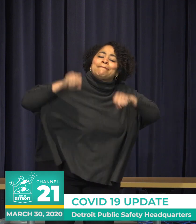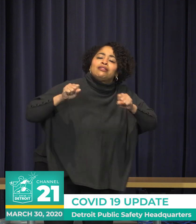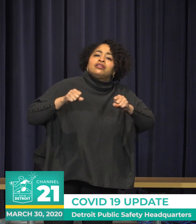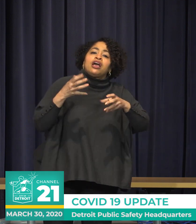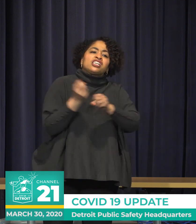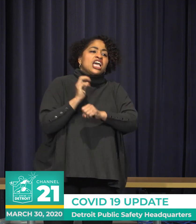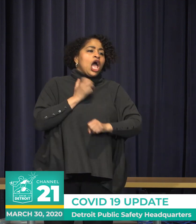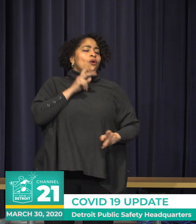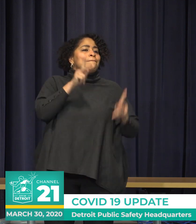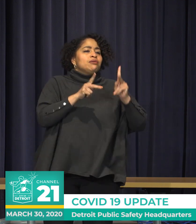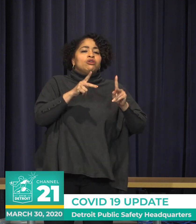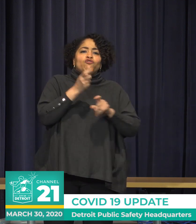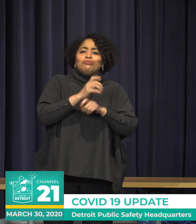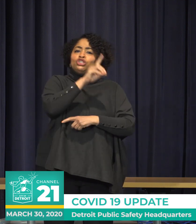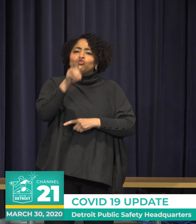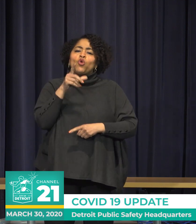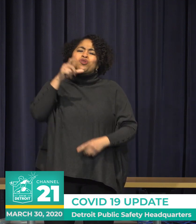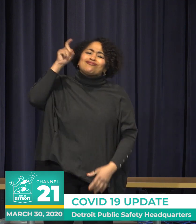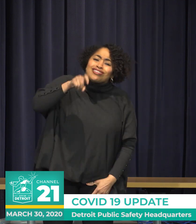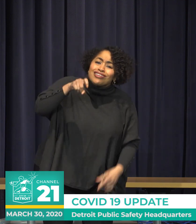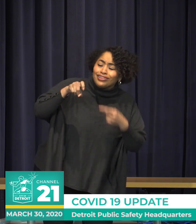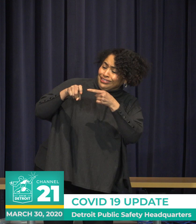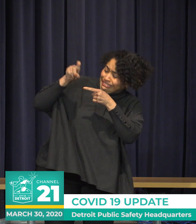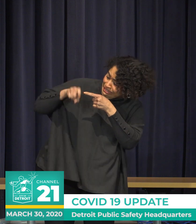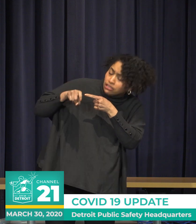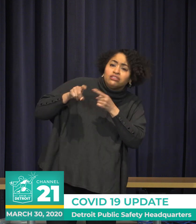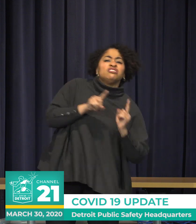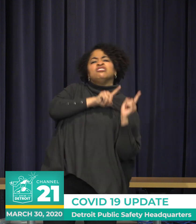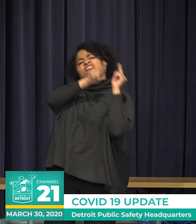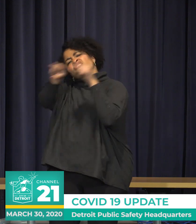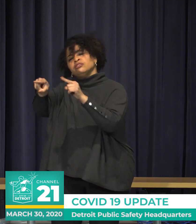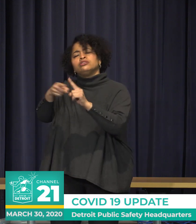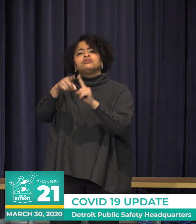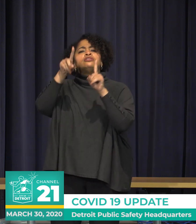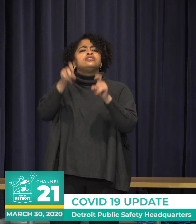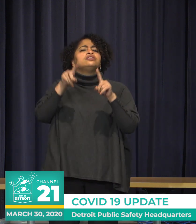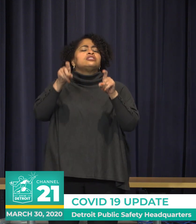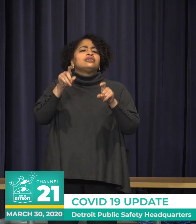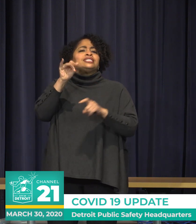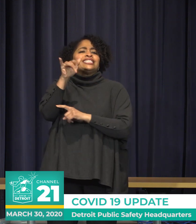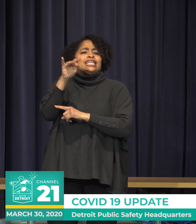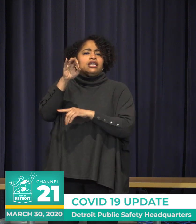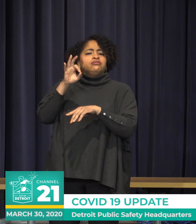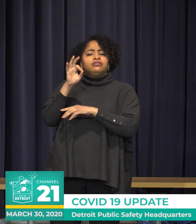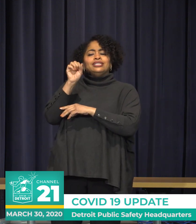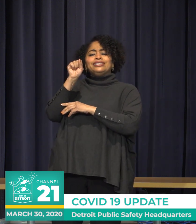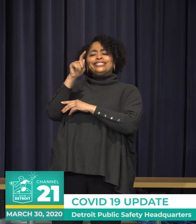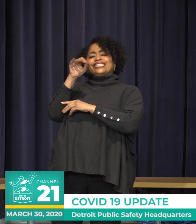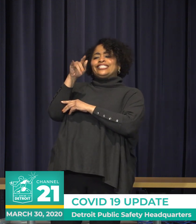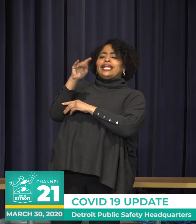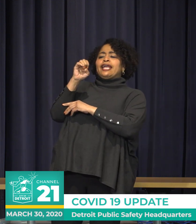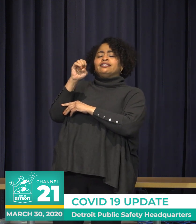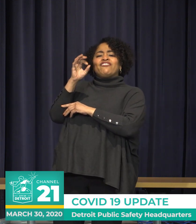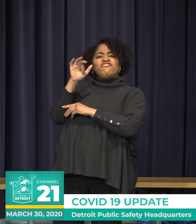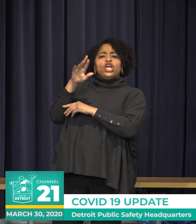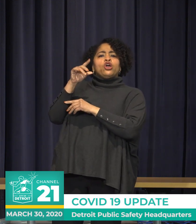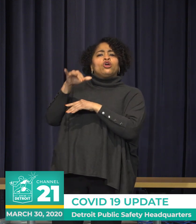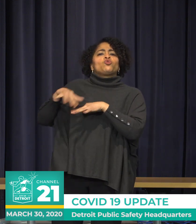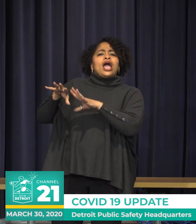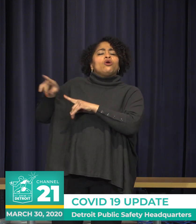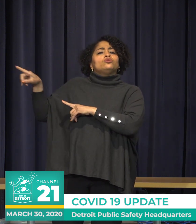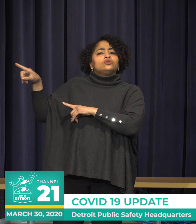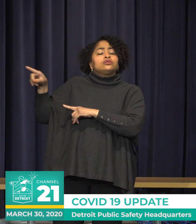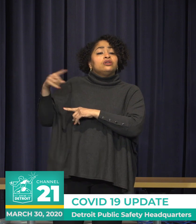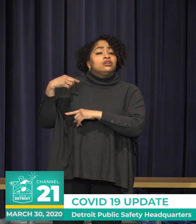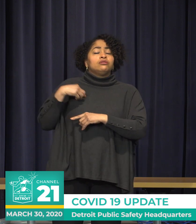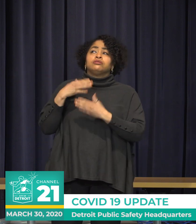our residents who need it to the test site. And to Gary and that team, we're deeply appreciative. We are now